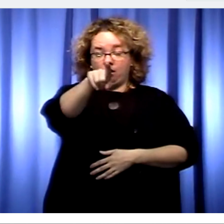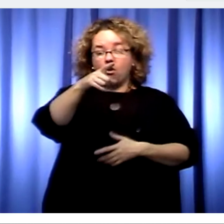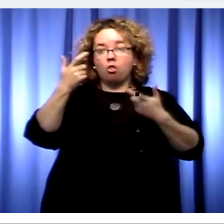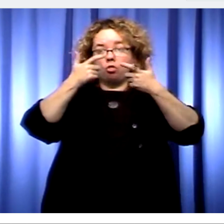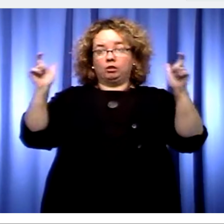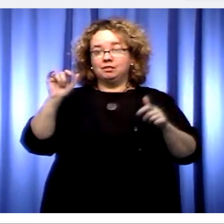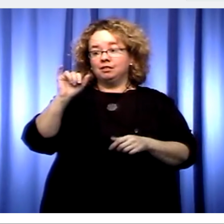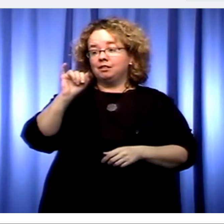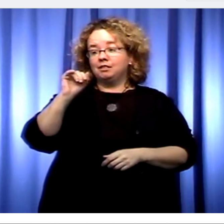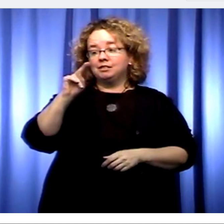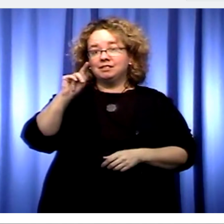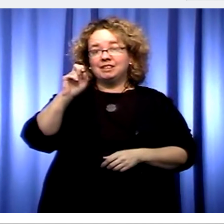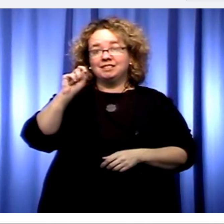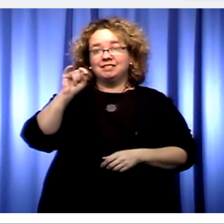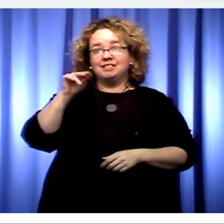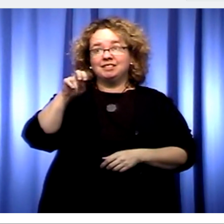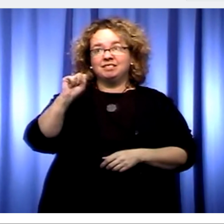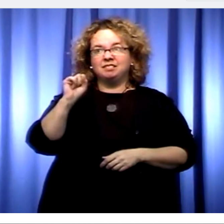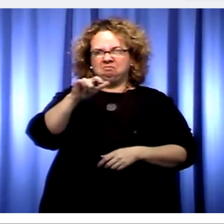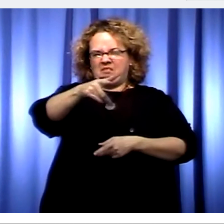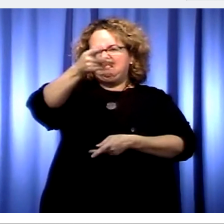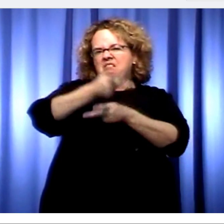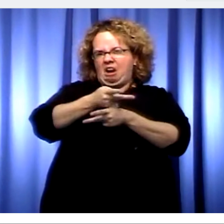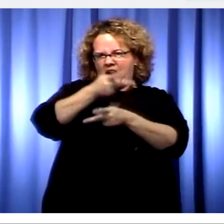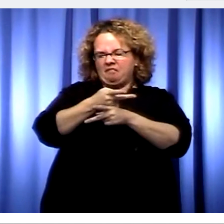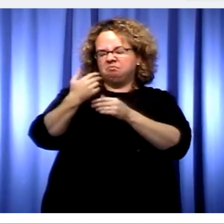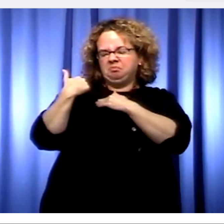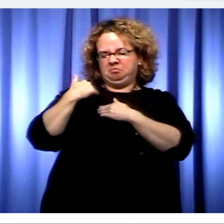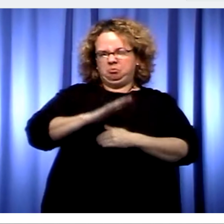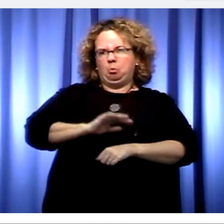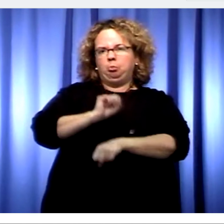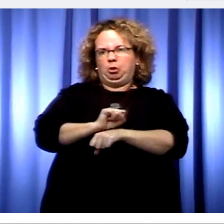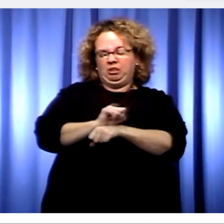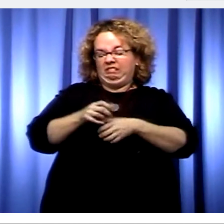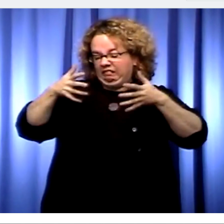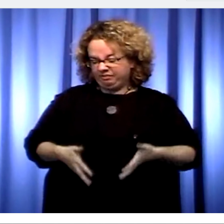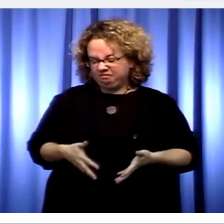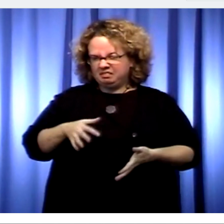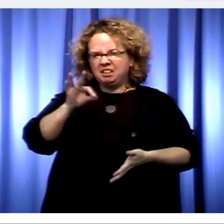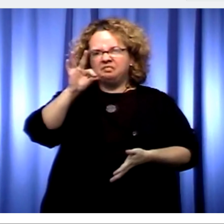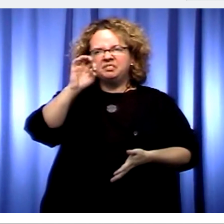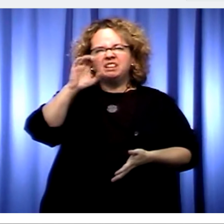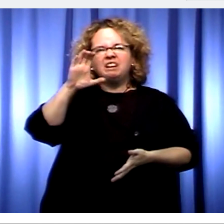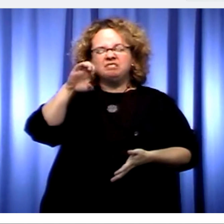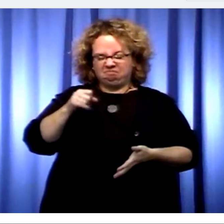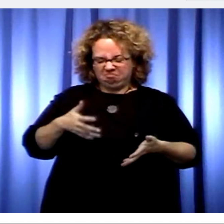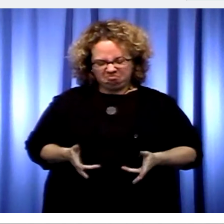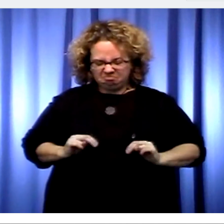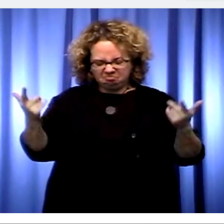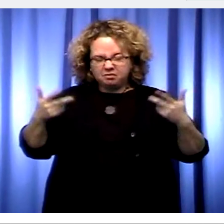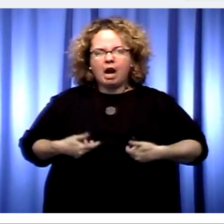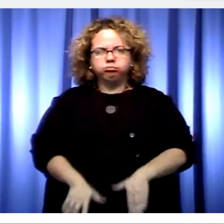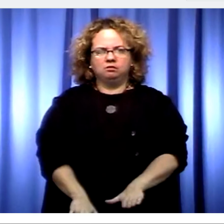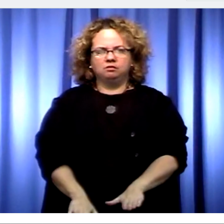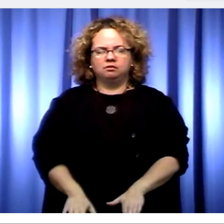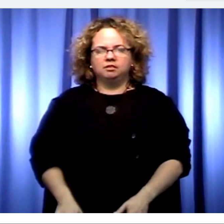in your body and left there, but it goes through your large intestine, and your body is